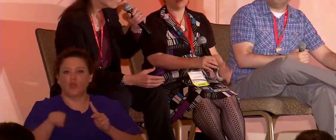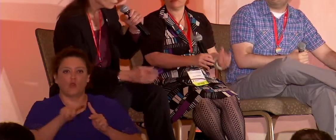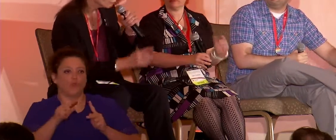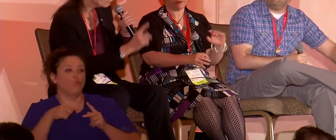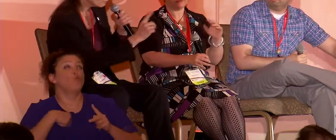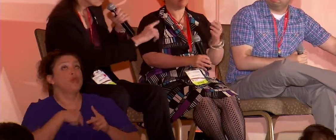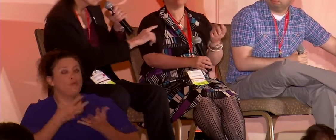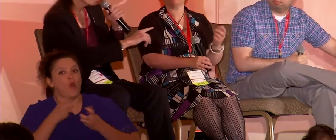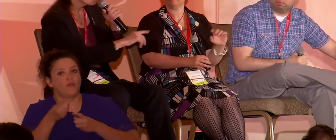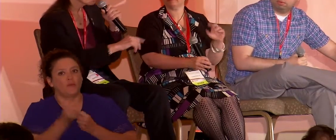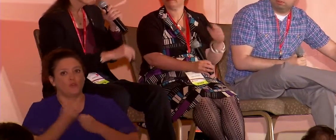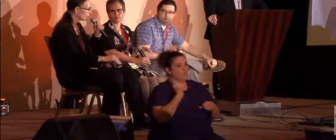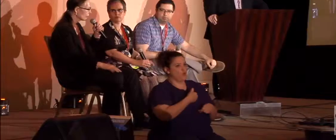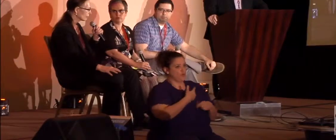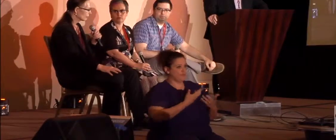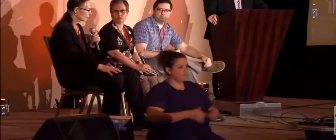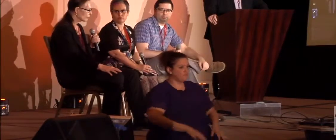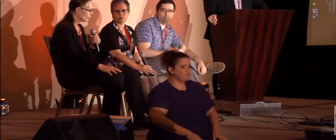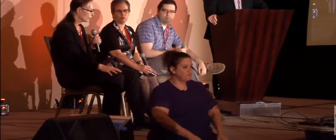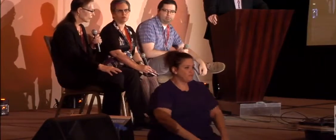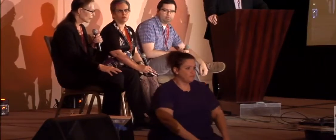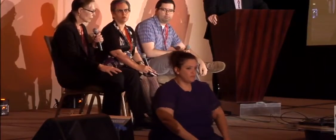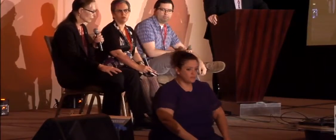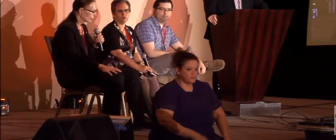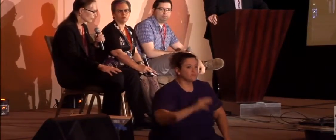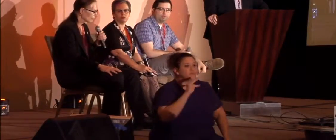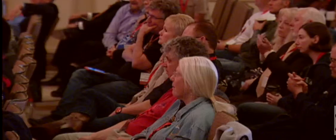I absolutely agree. And